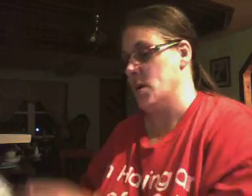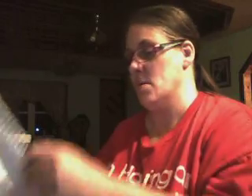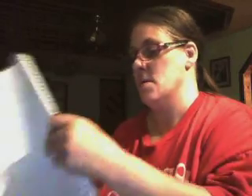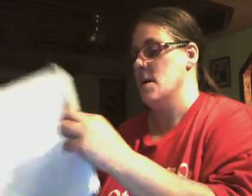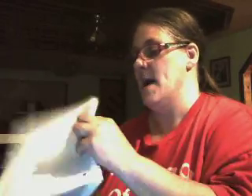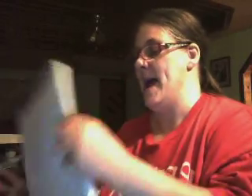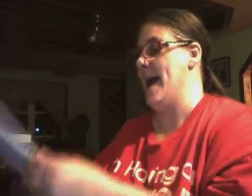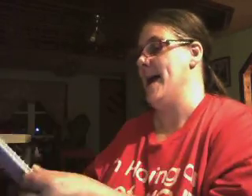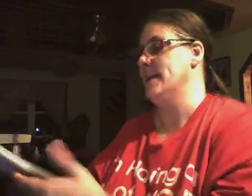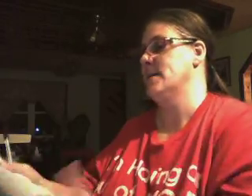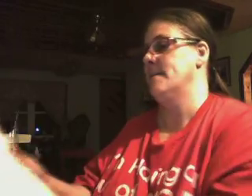We're at